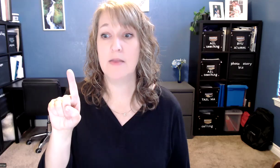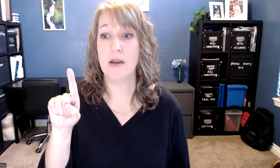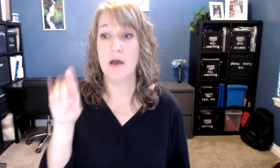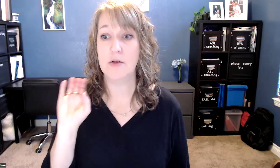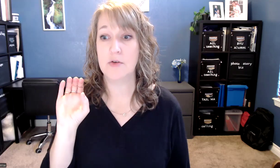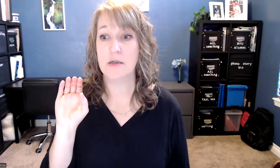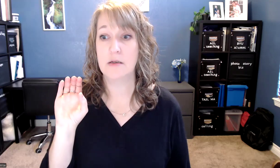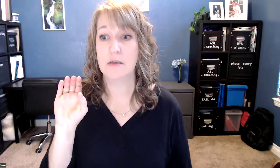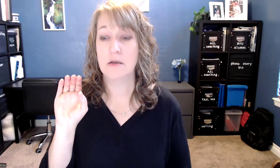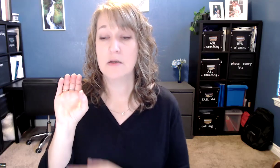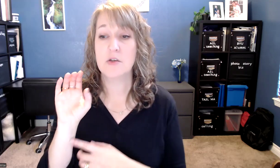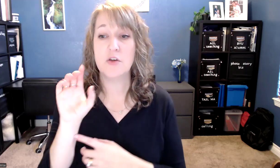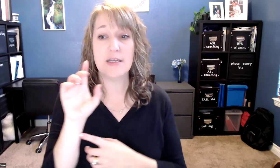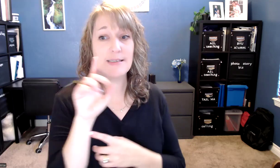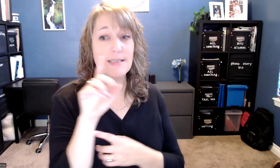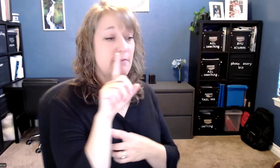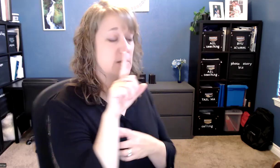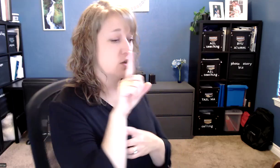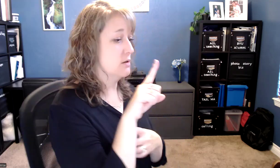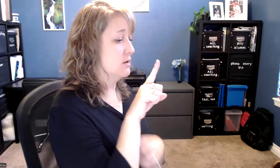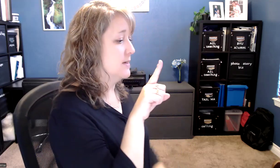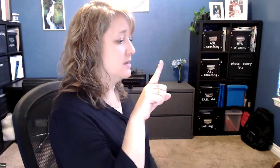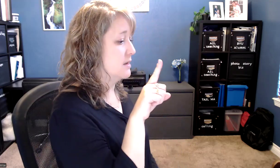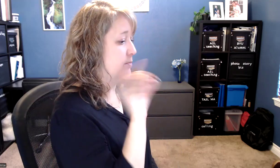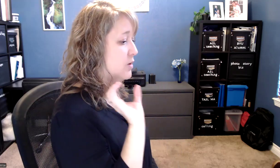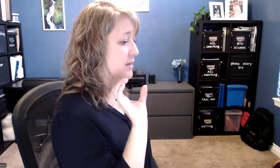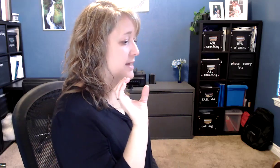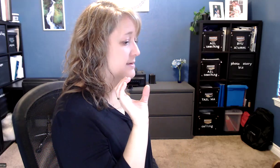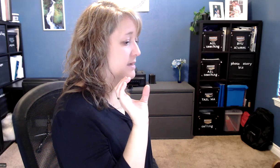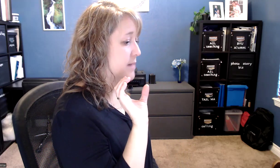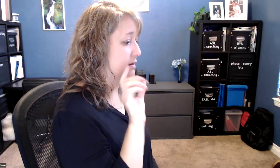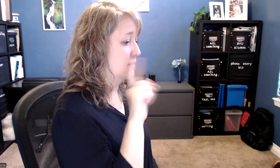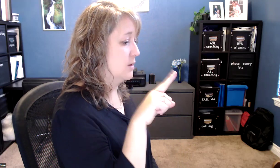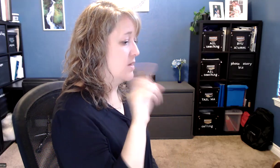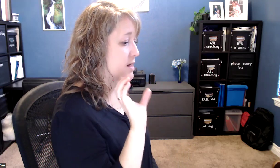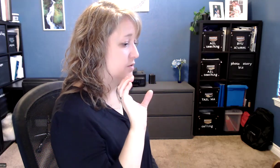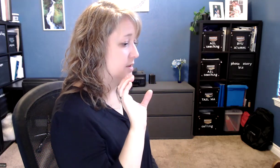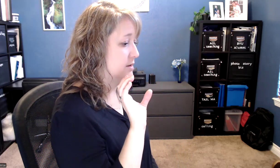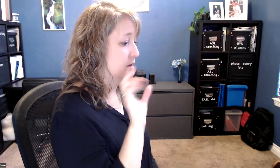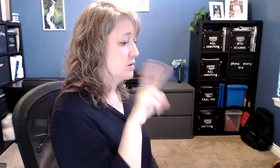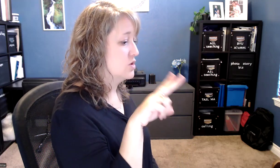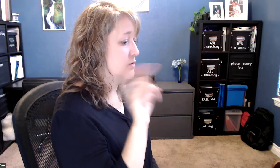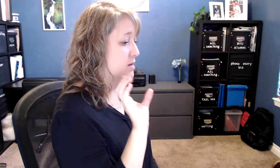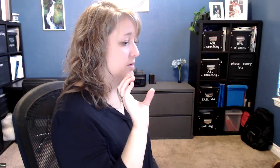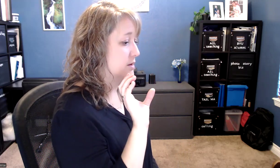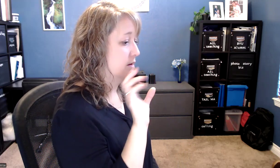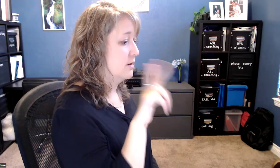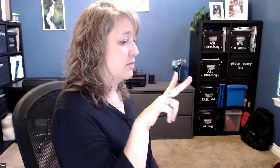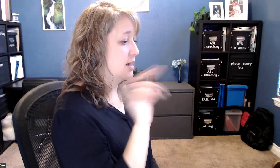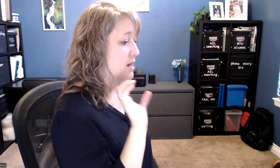then 100. So you can see if I turn a little bit that I'm pulling that C back a little bit. 100, 200,